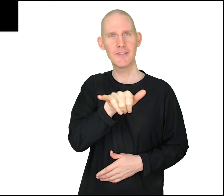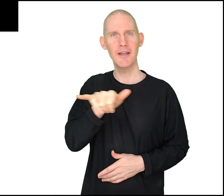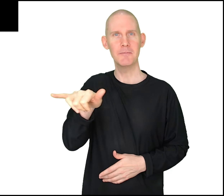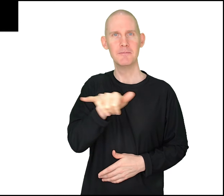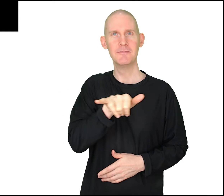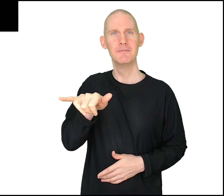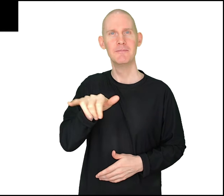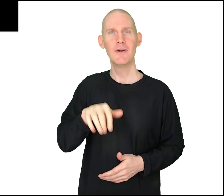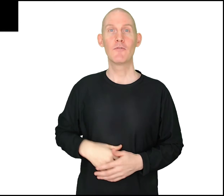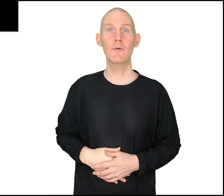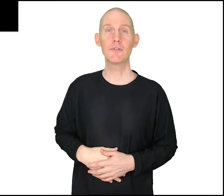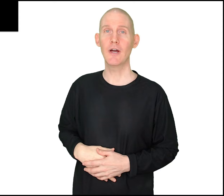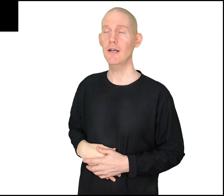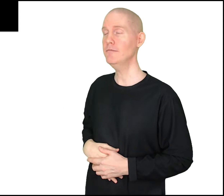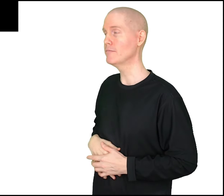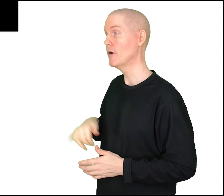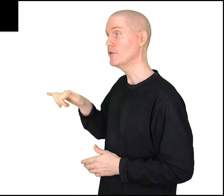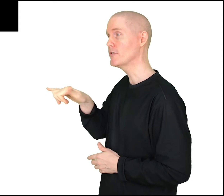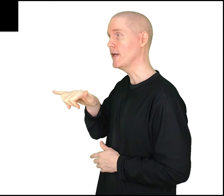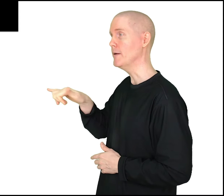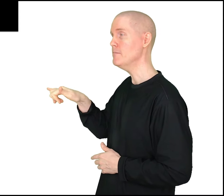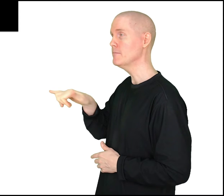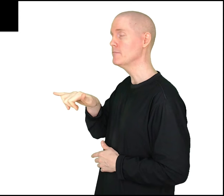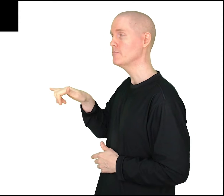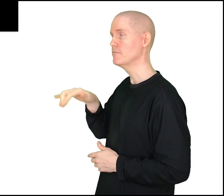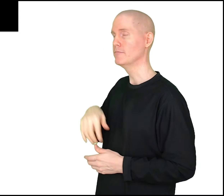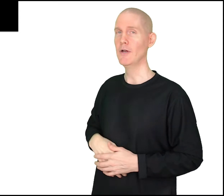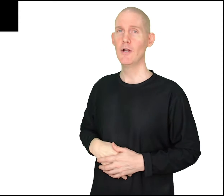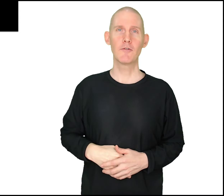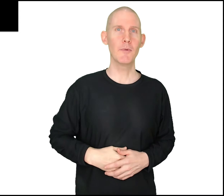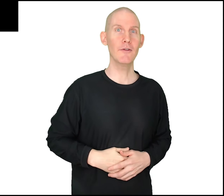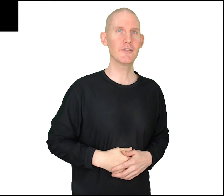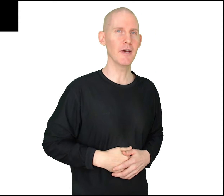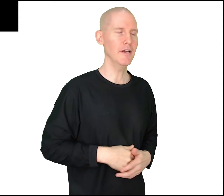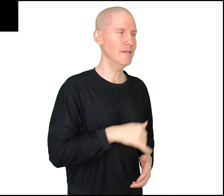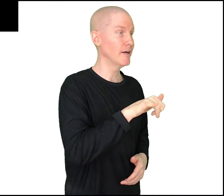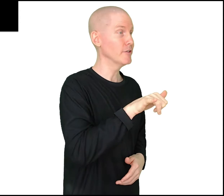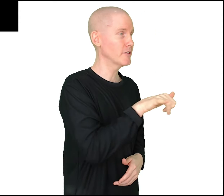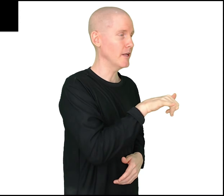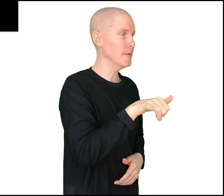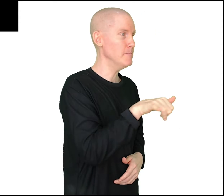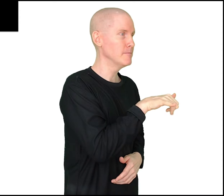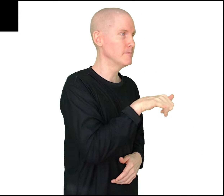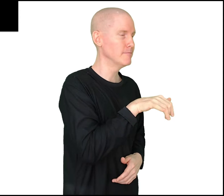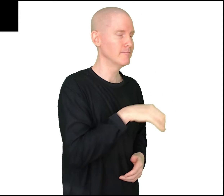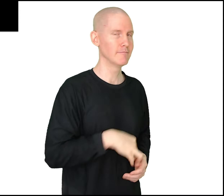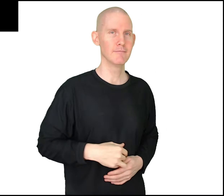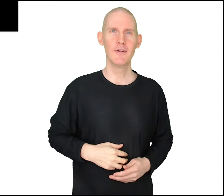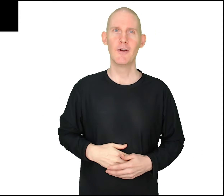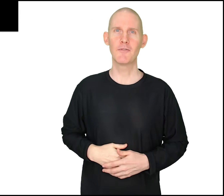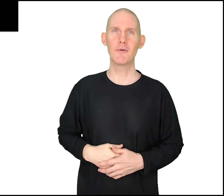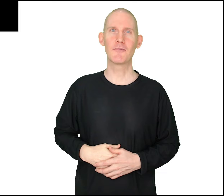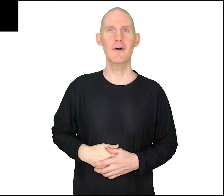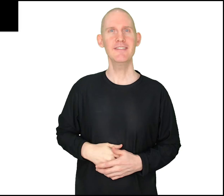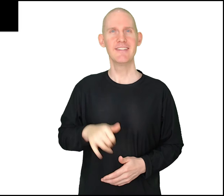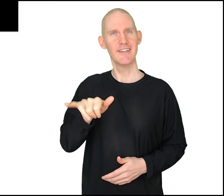Same. From the side, same. From the other side, same. From the front,